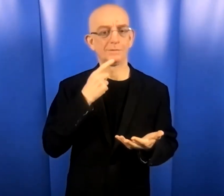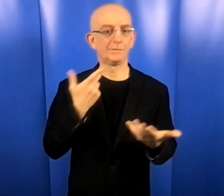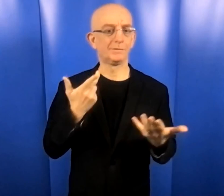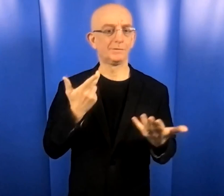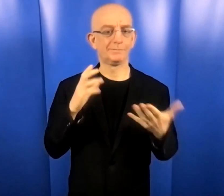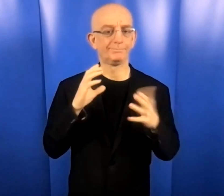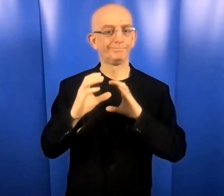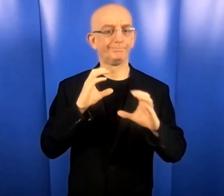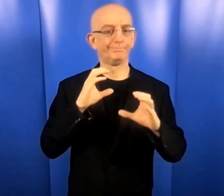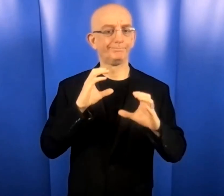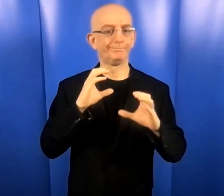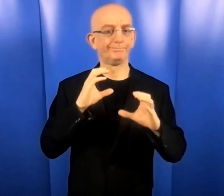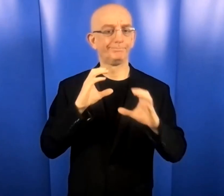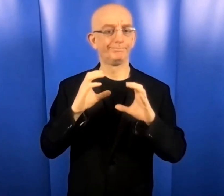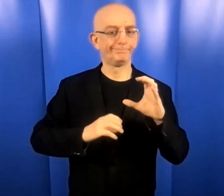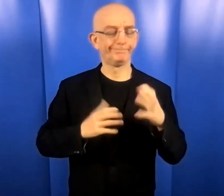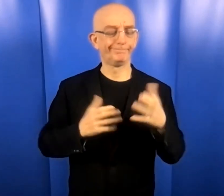there is no braille